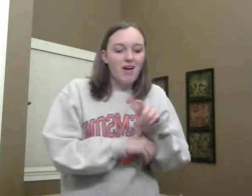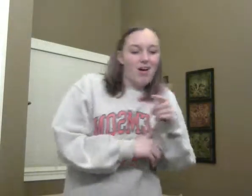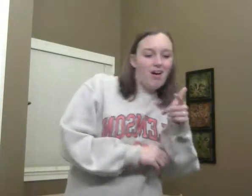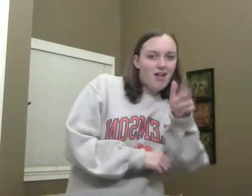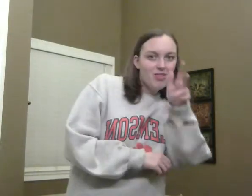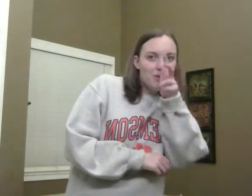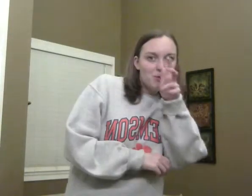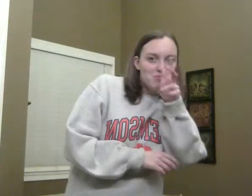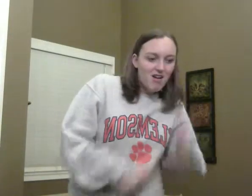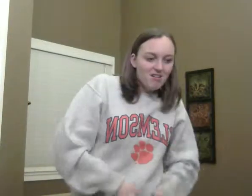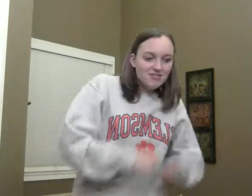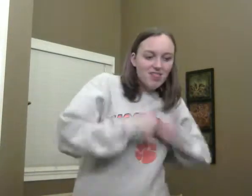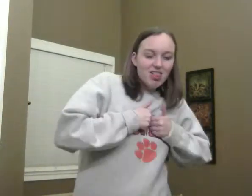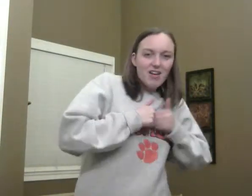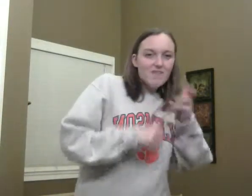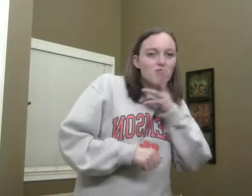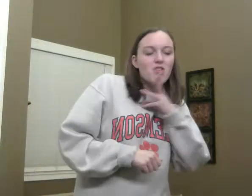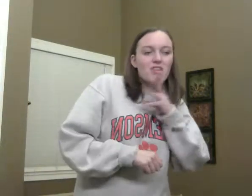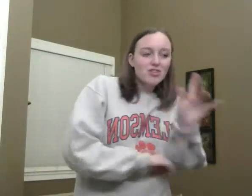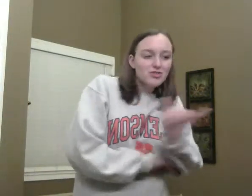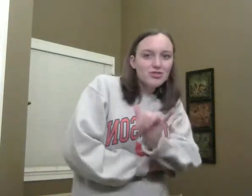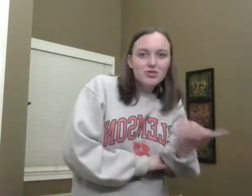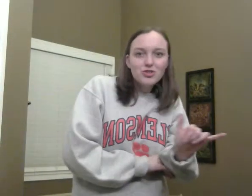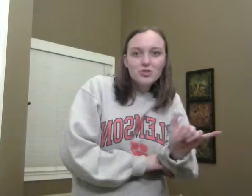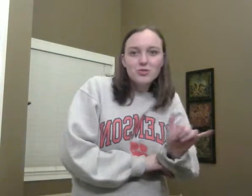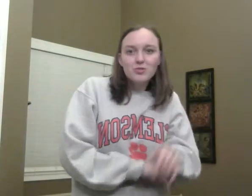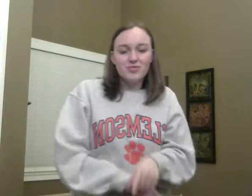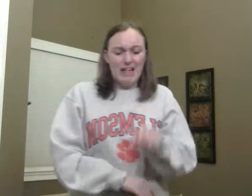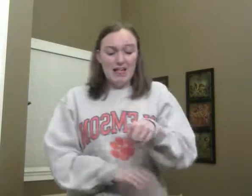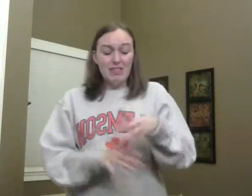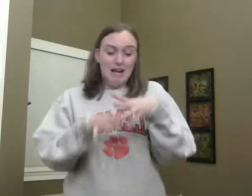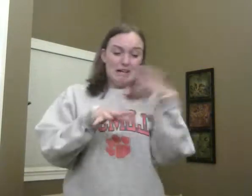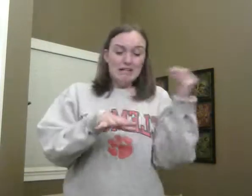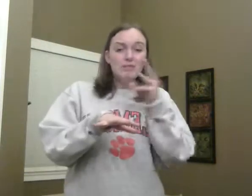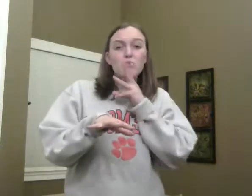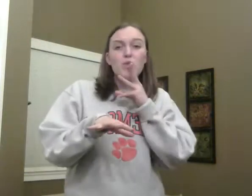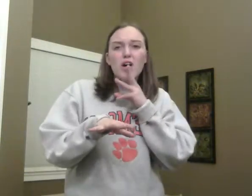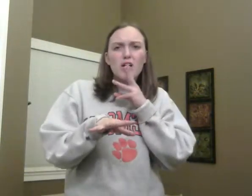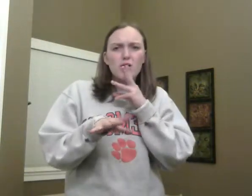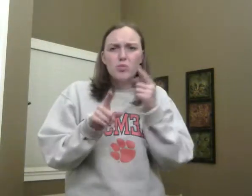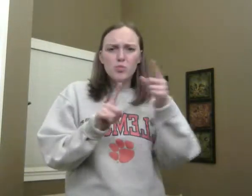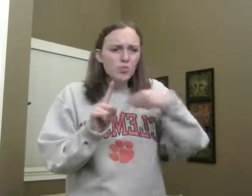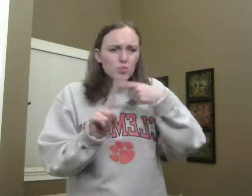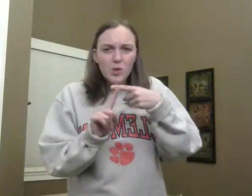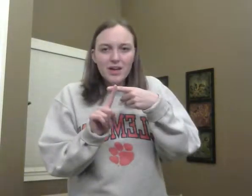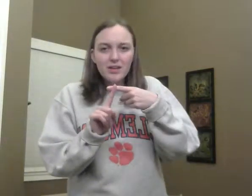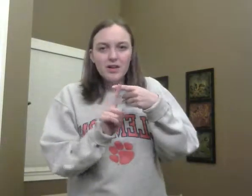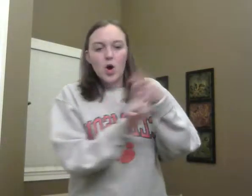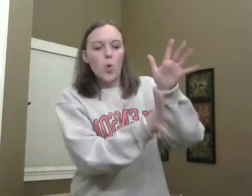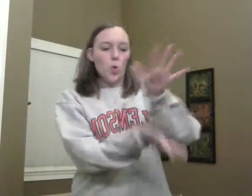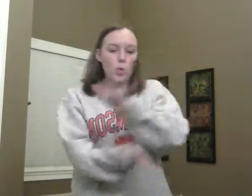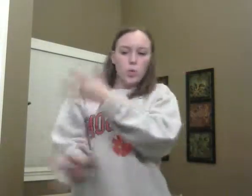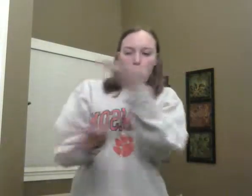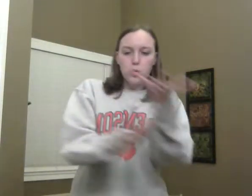fact, water striders only go inland when rain or strong winds force them off the water.